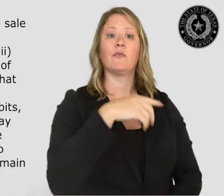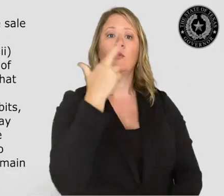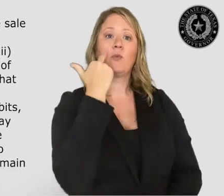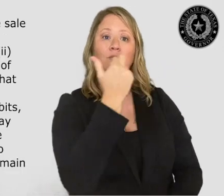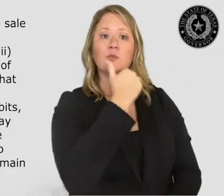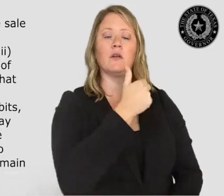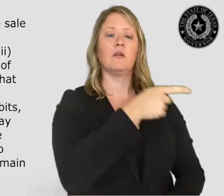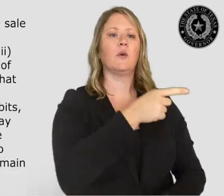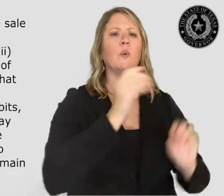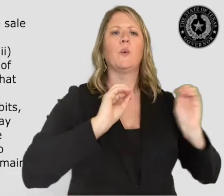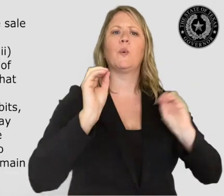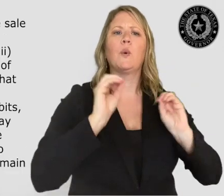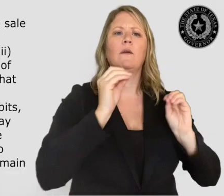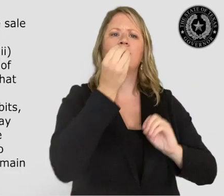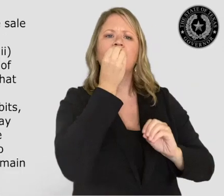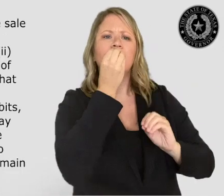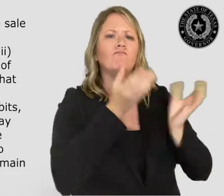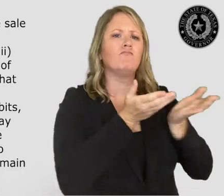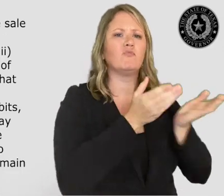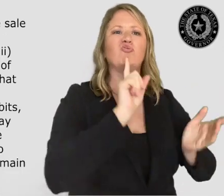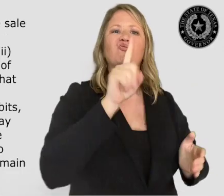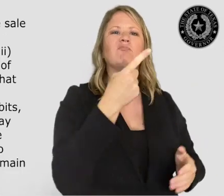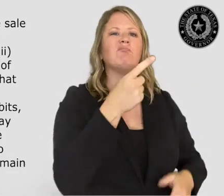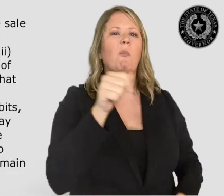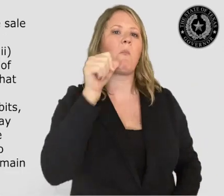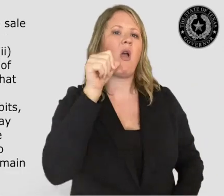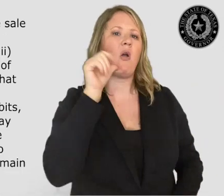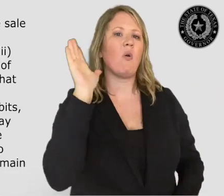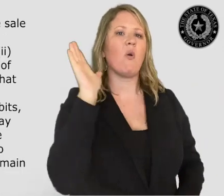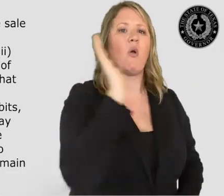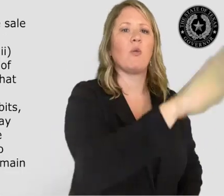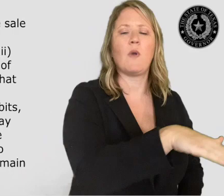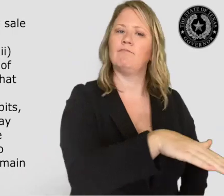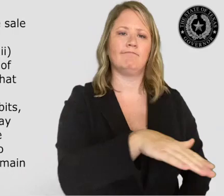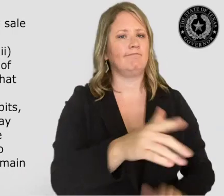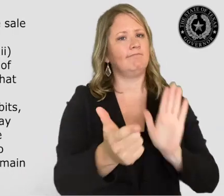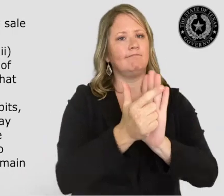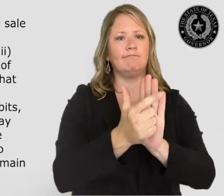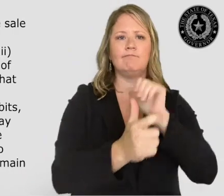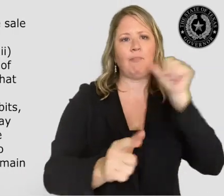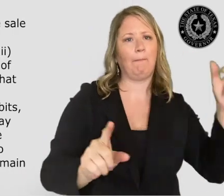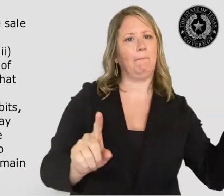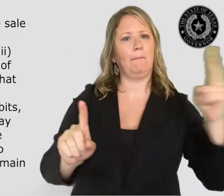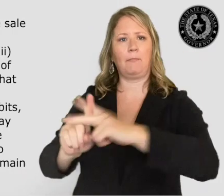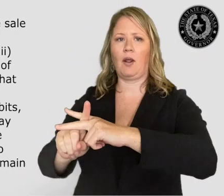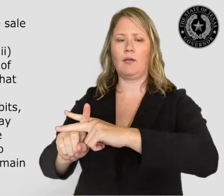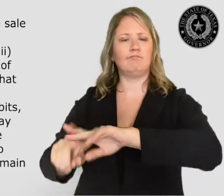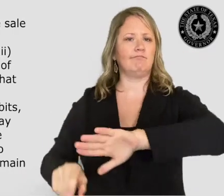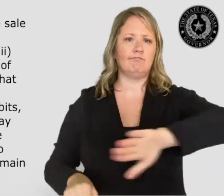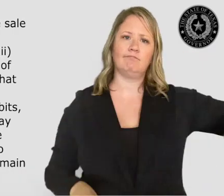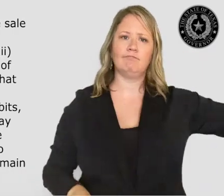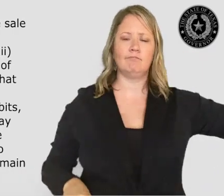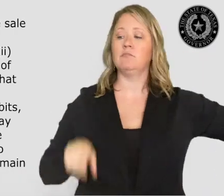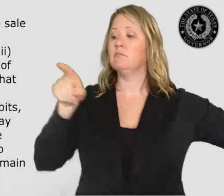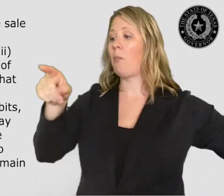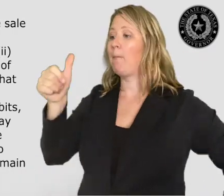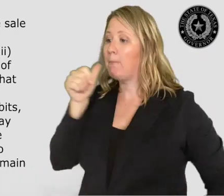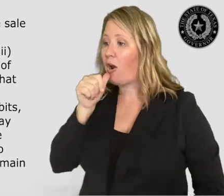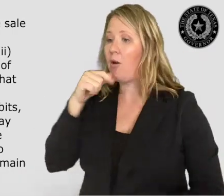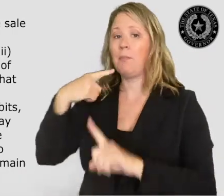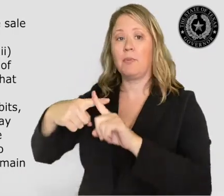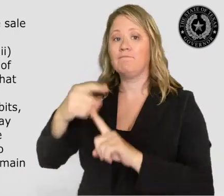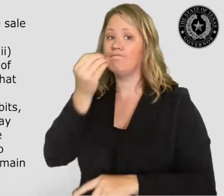gross receipts from the sale of alcoholic beverages, and any components of the restaurants that have interactive functions